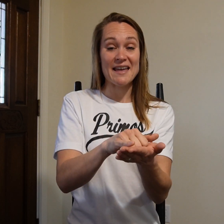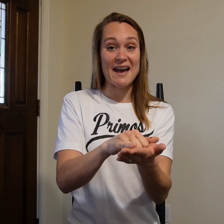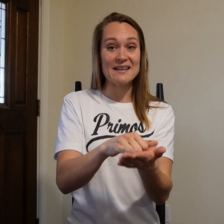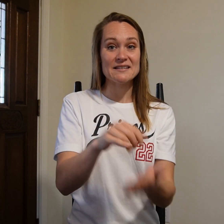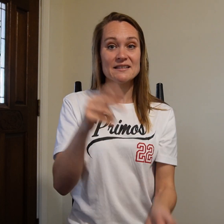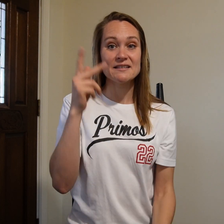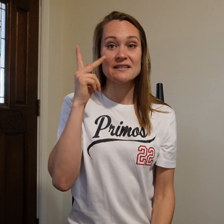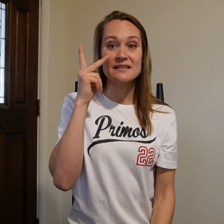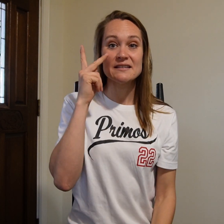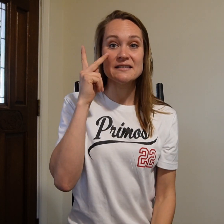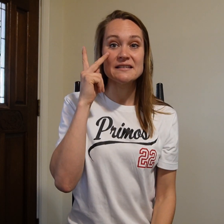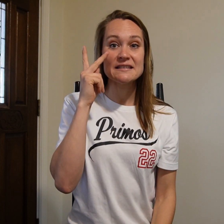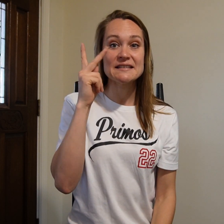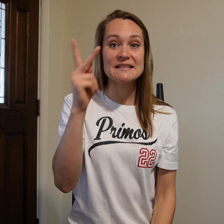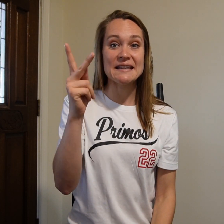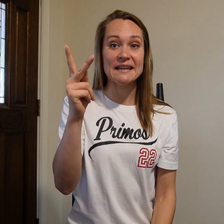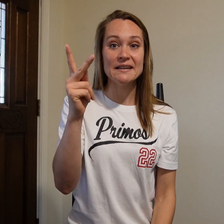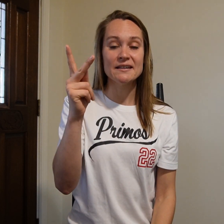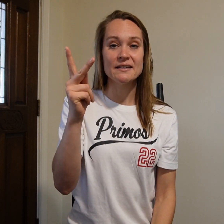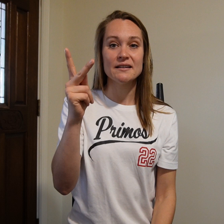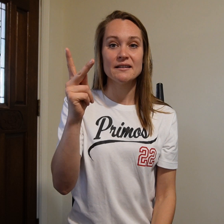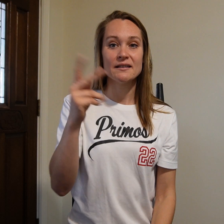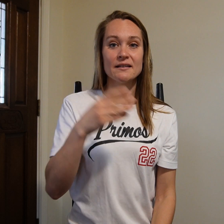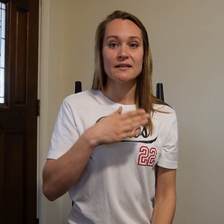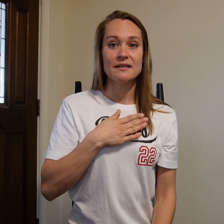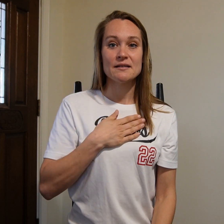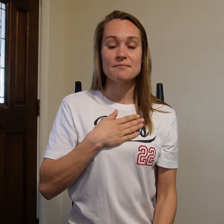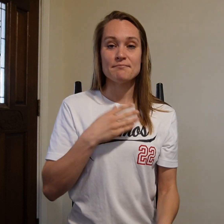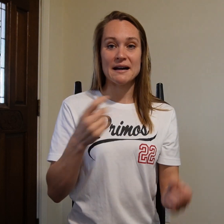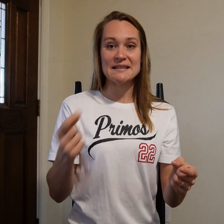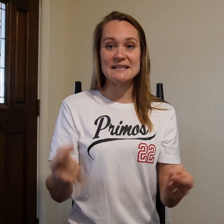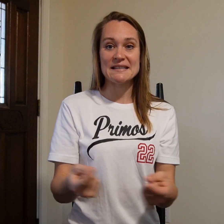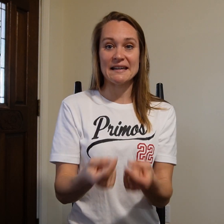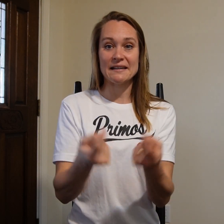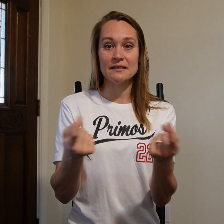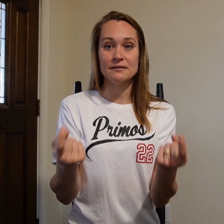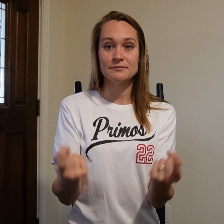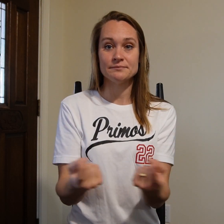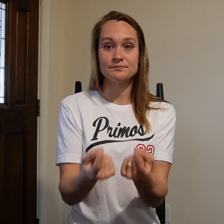that see my sin